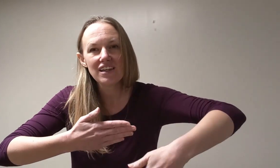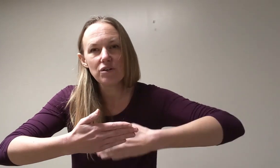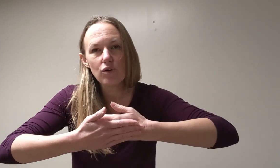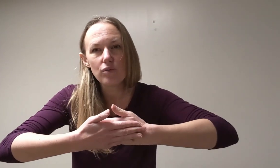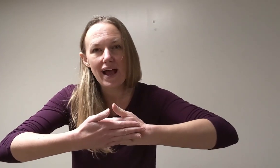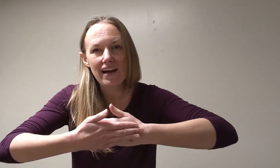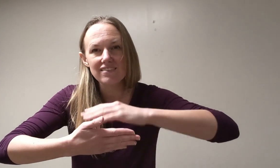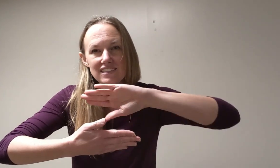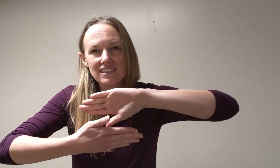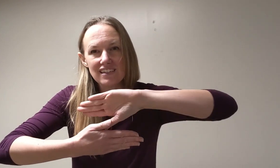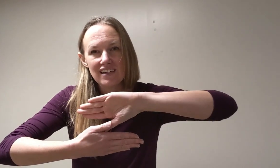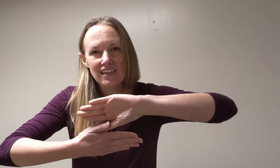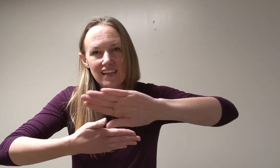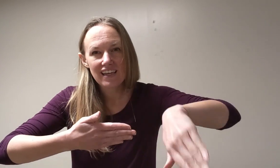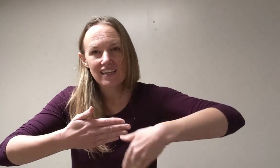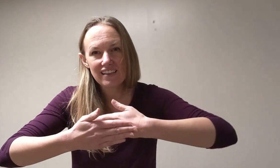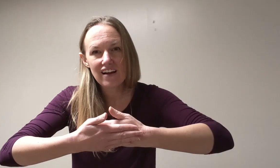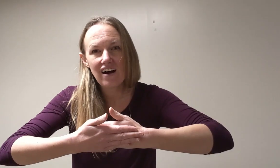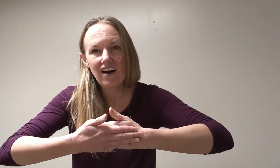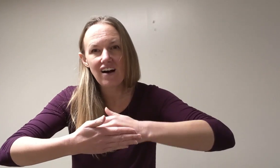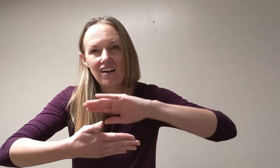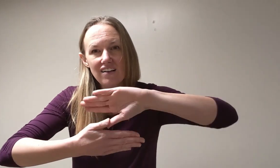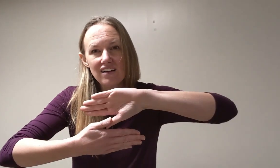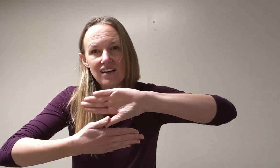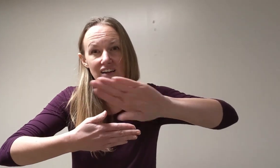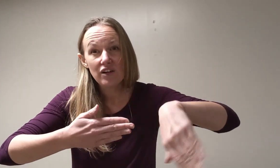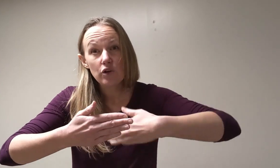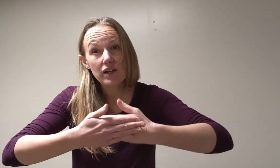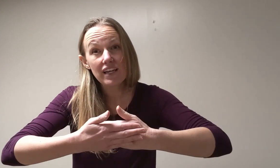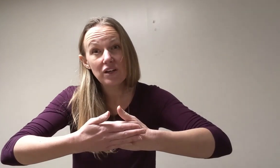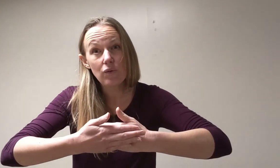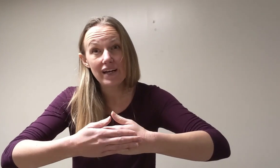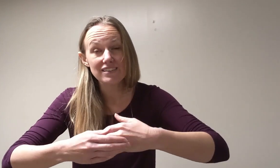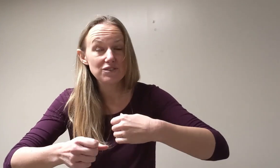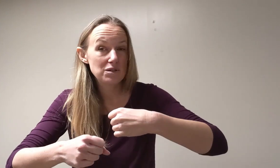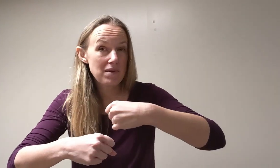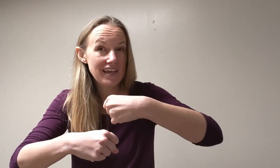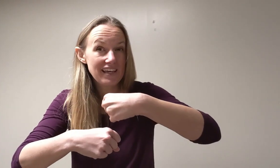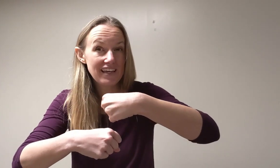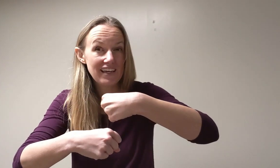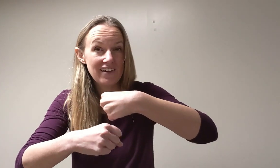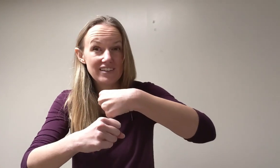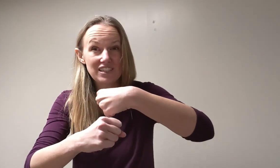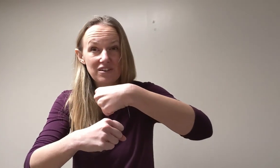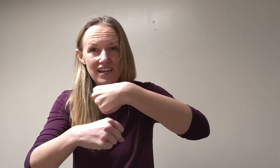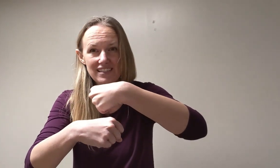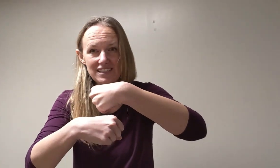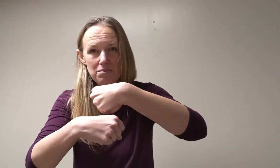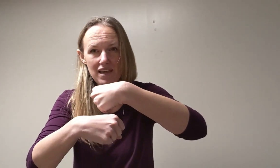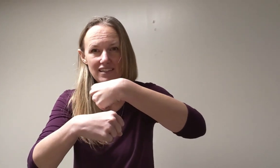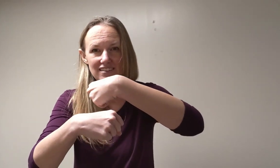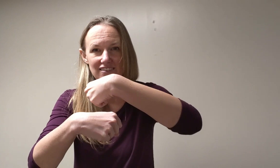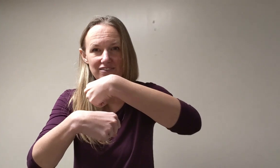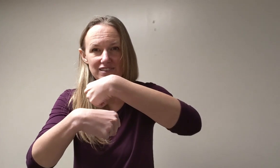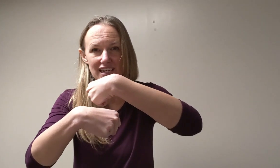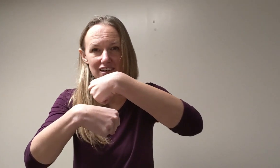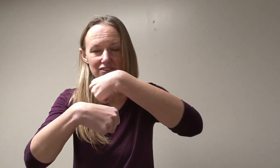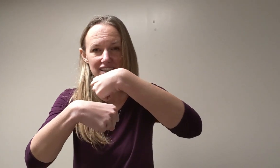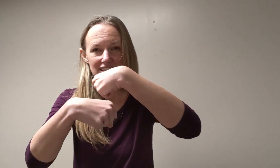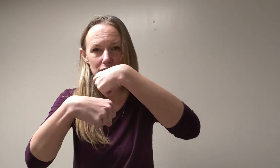go around. Okay, the all creating one. So to make, or to create is to make. So you take your fists, you